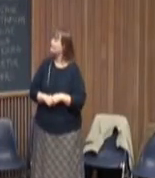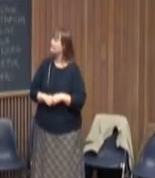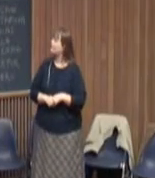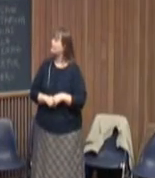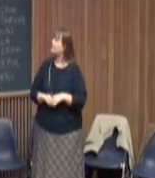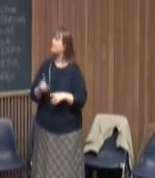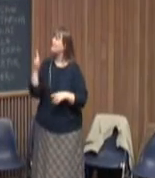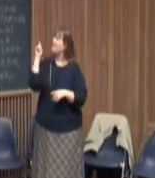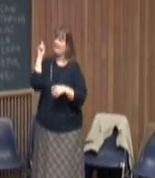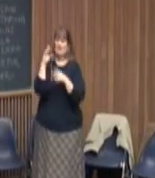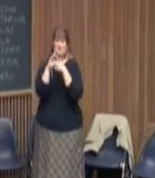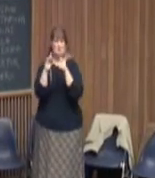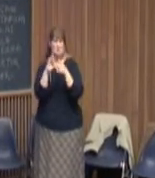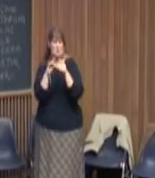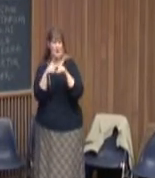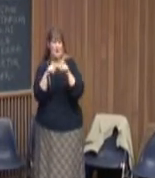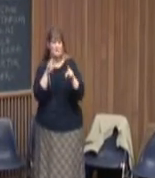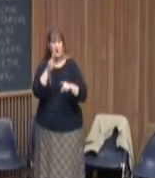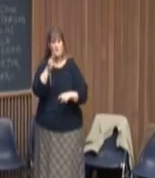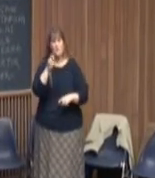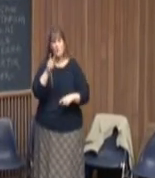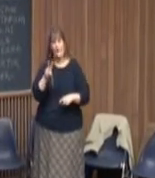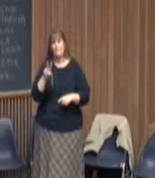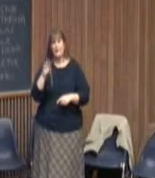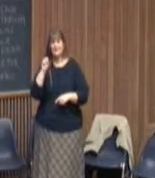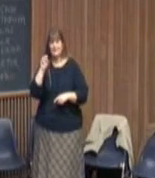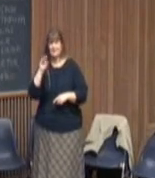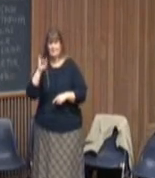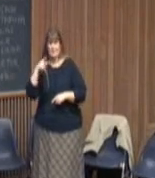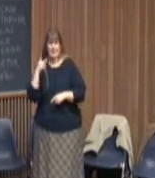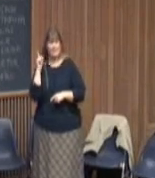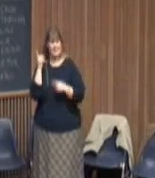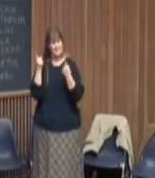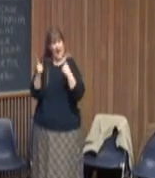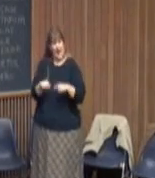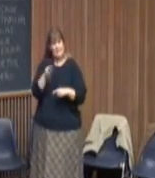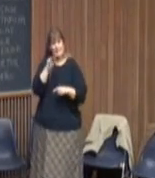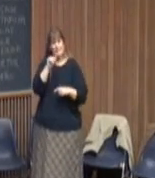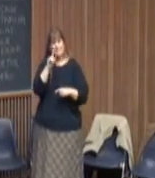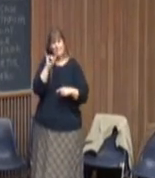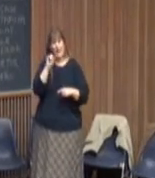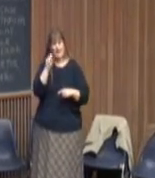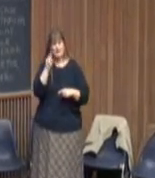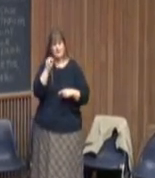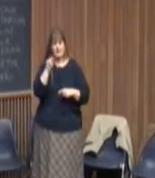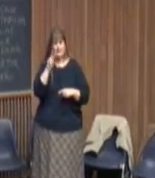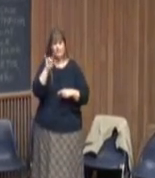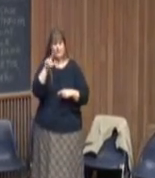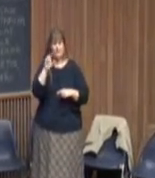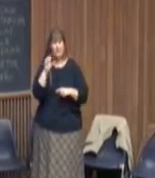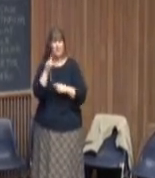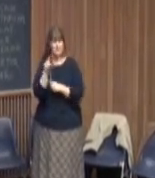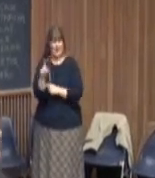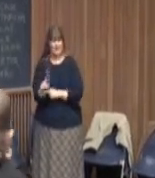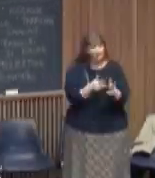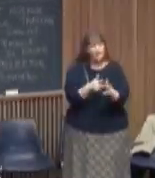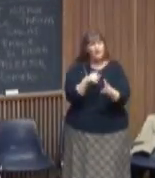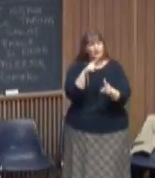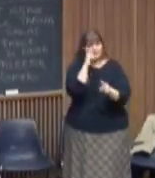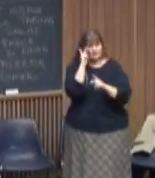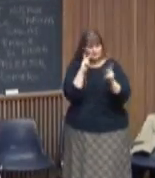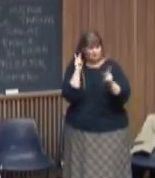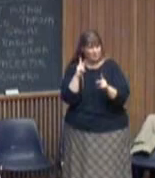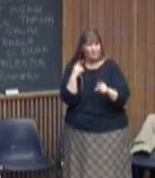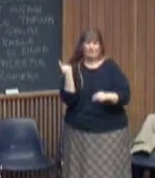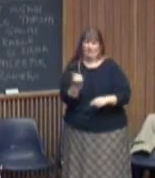This is a story by Reverend Smith, and this happened in Madisonville, Texas. Does anybody know where Madisonville, Texas is? Madisonville,